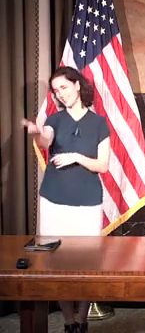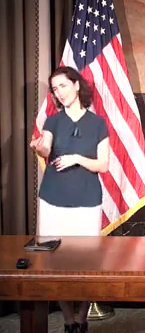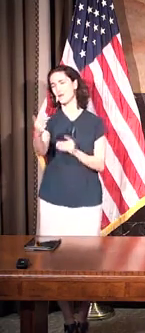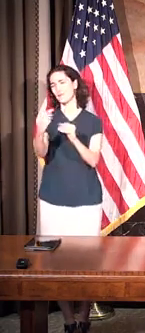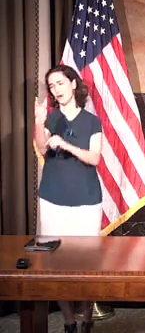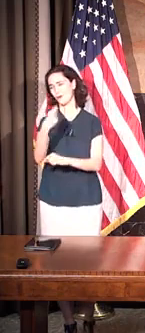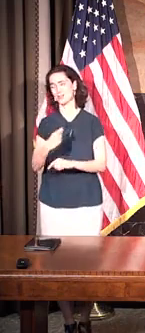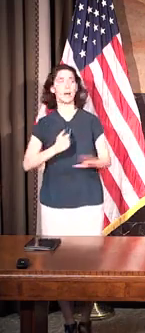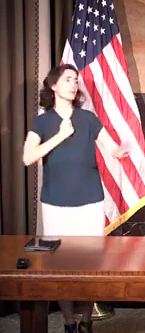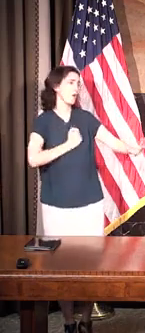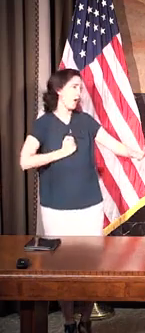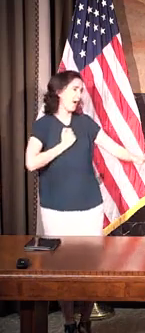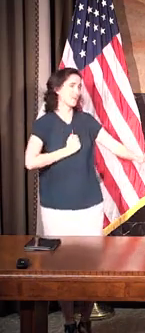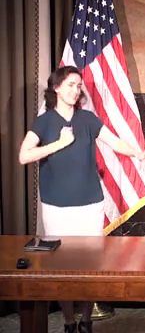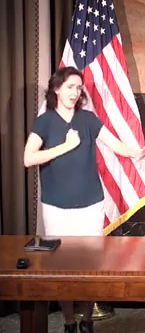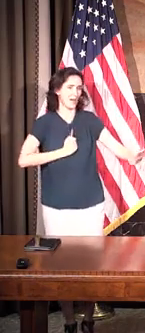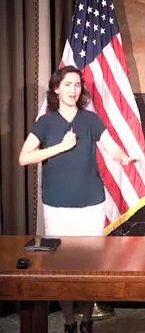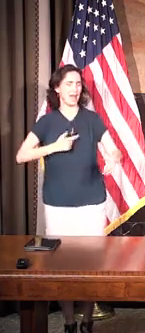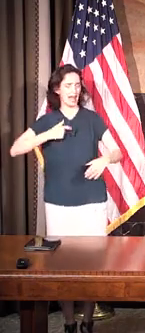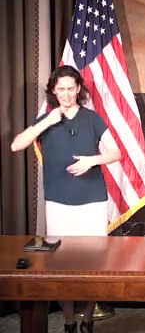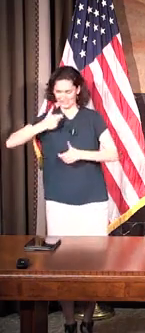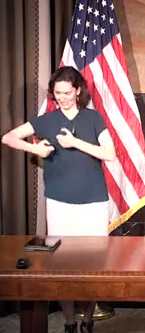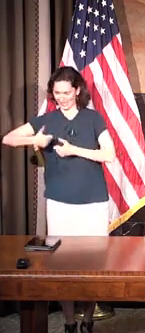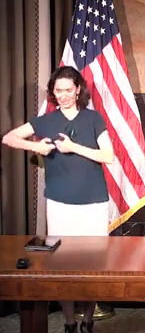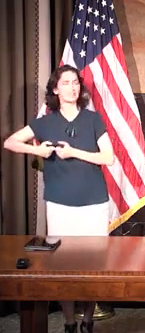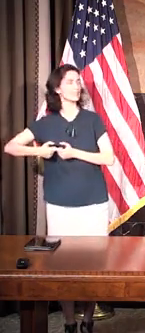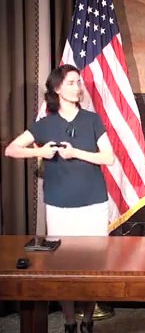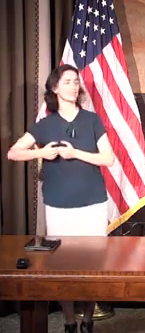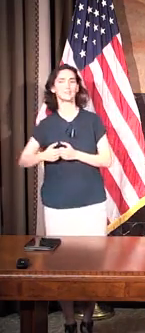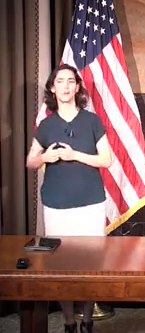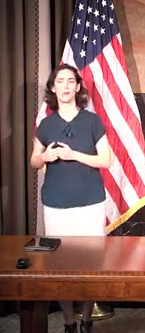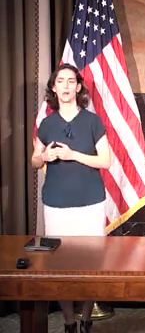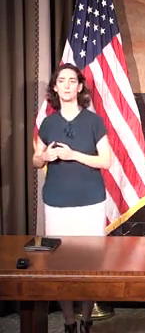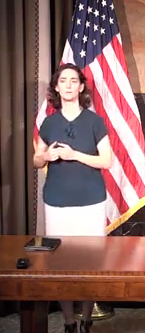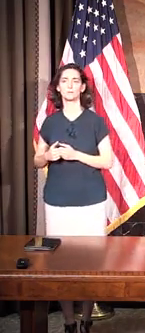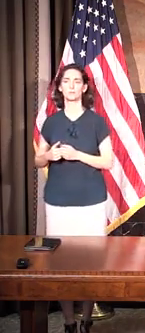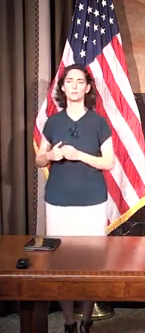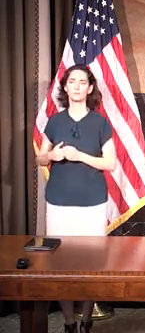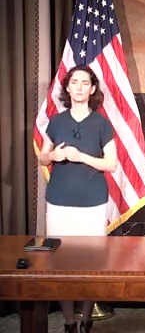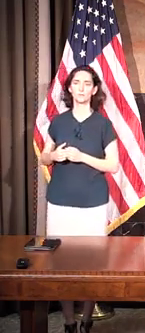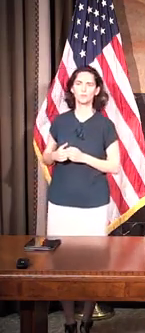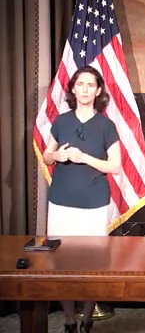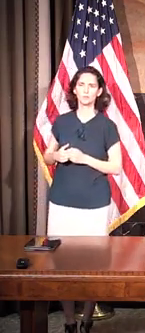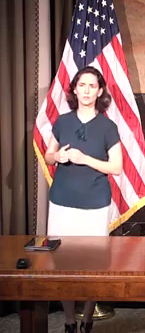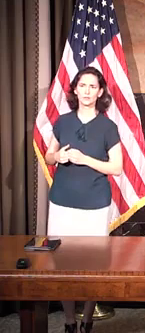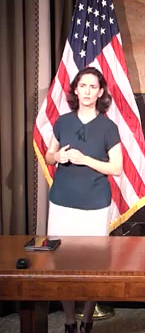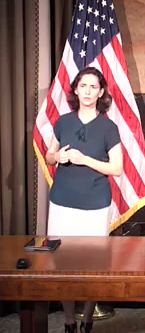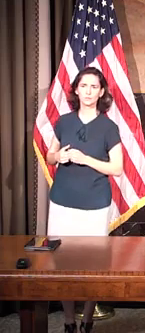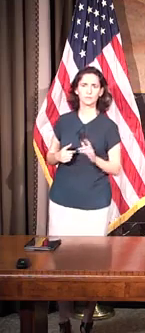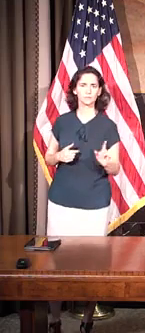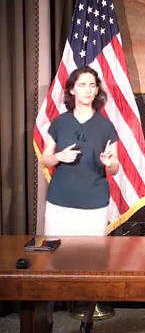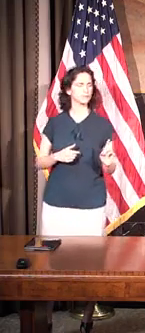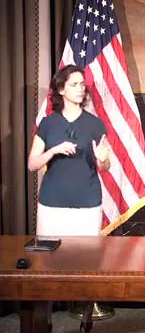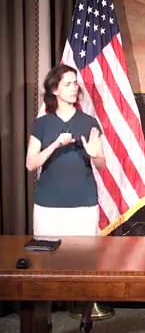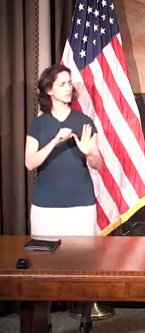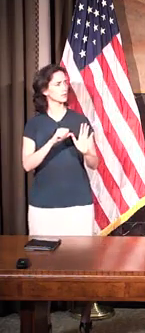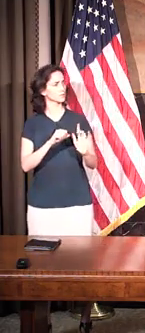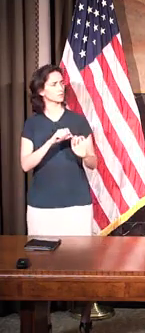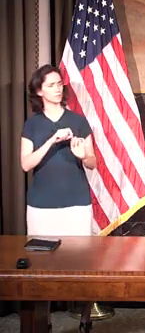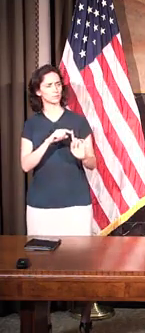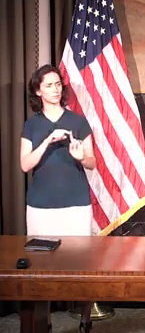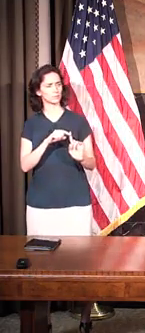question. This text is, a state trooper has just been indicted on some felony charges. Do you have any